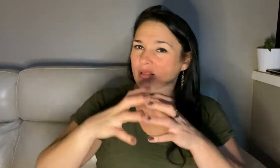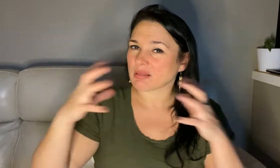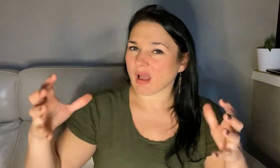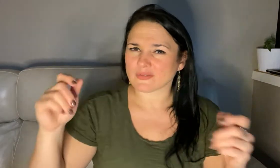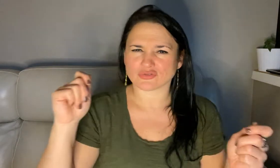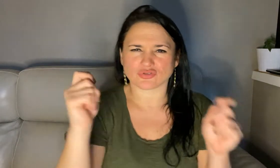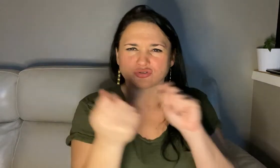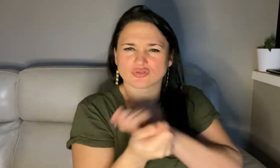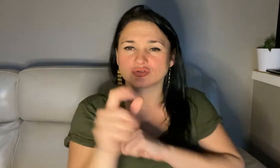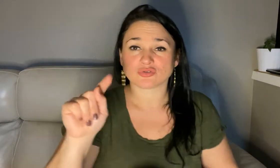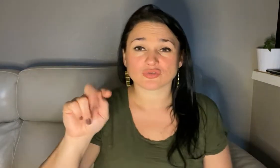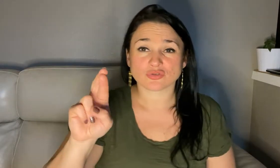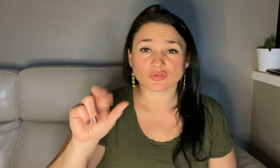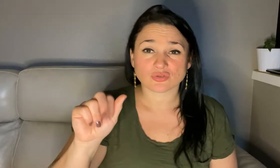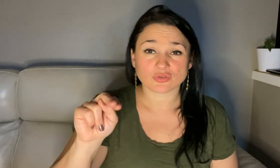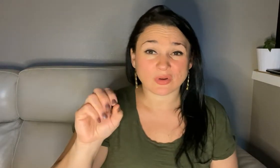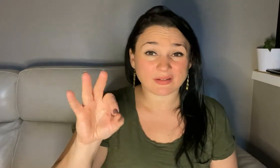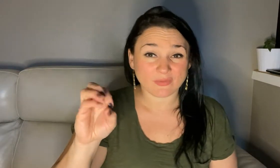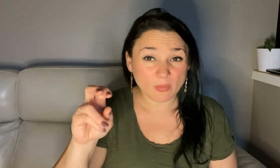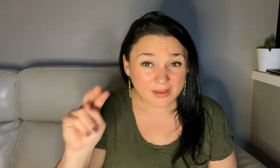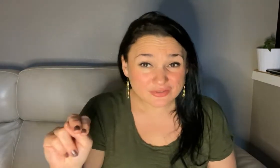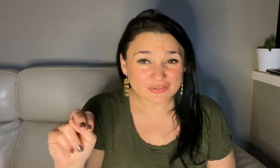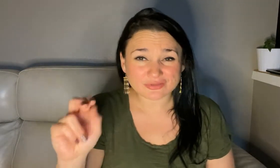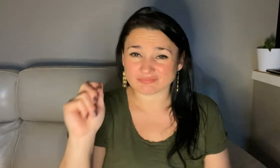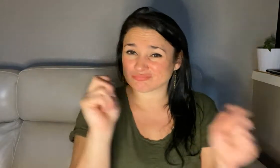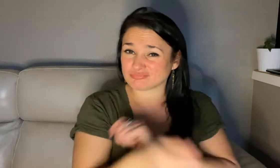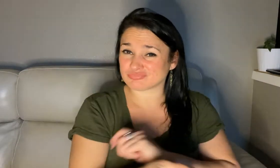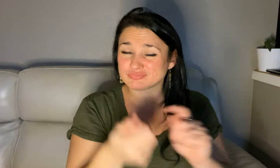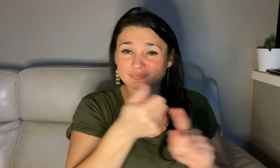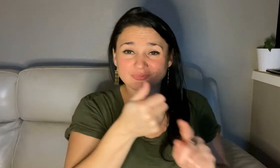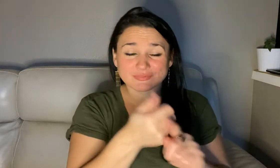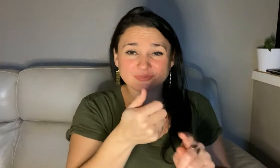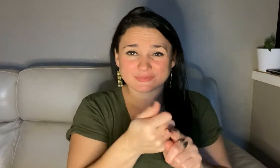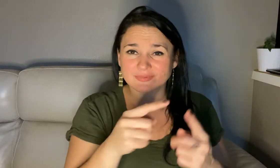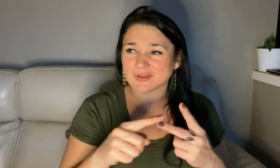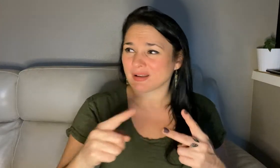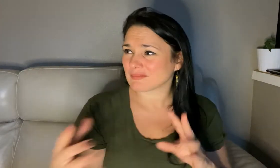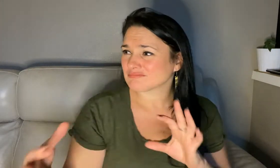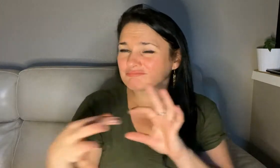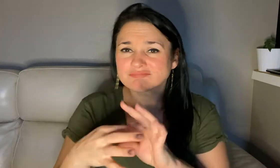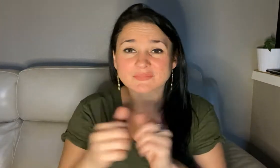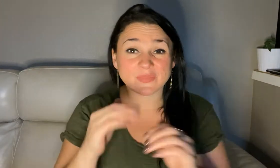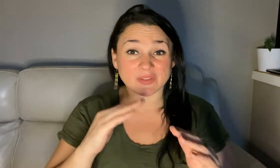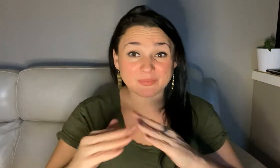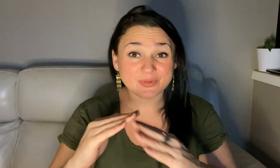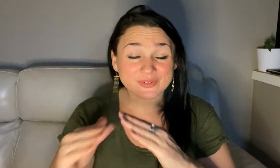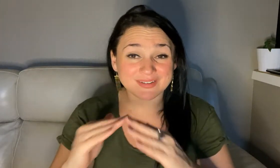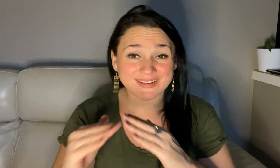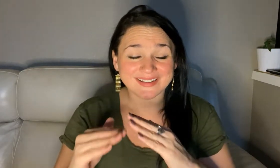moon has a lot of transformation energies connecting with the